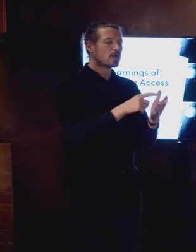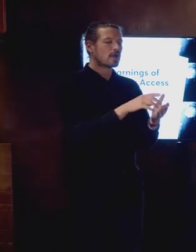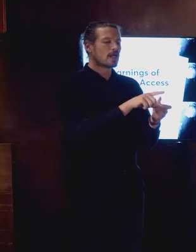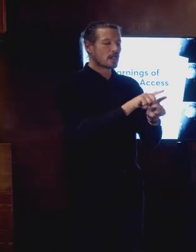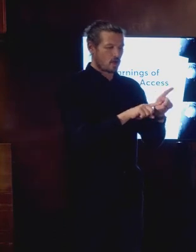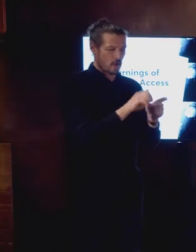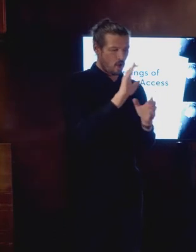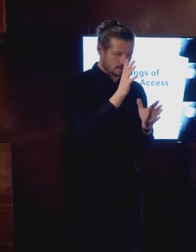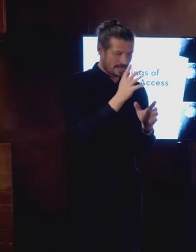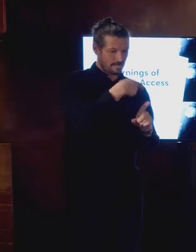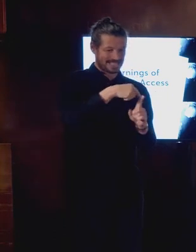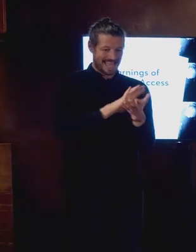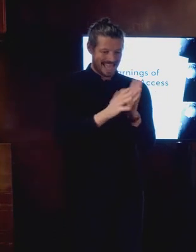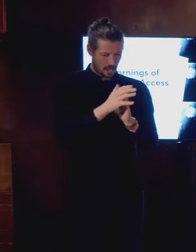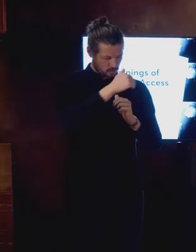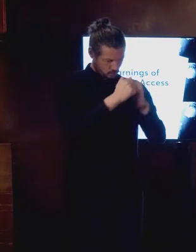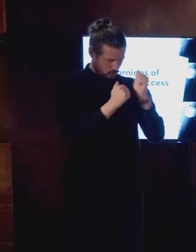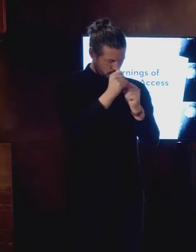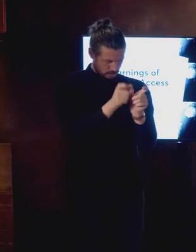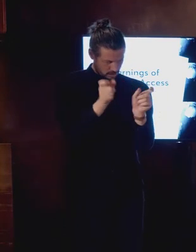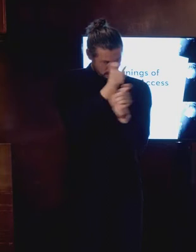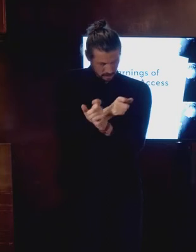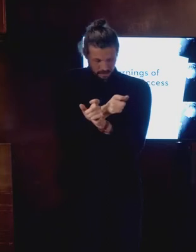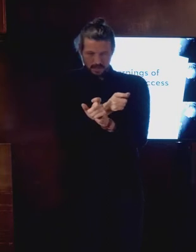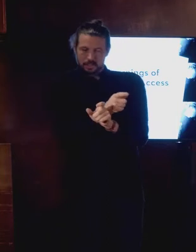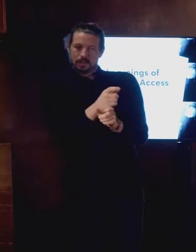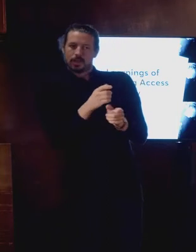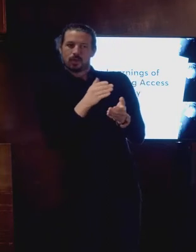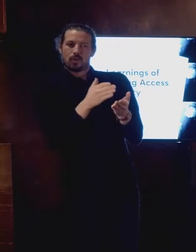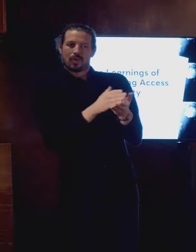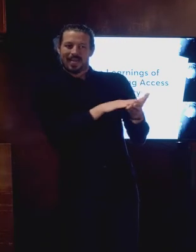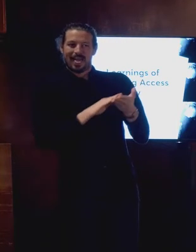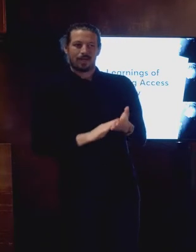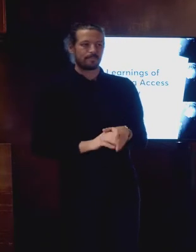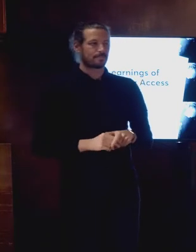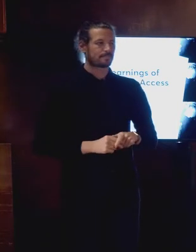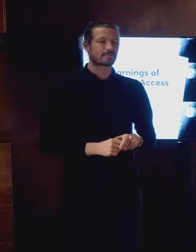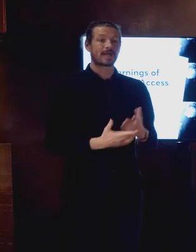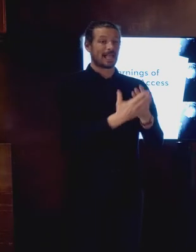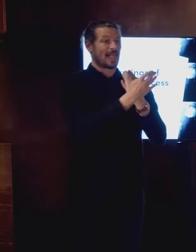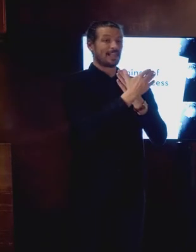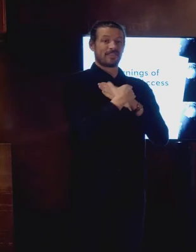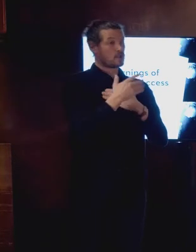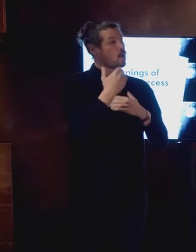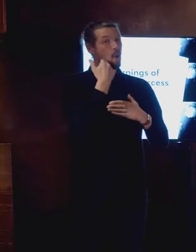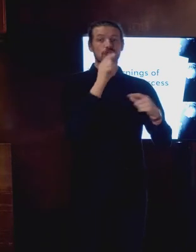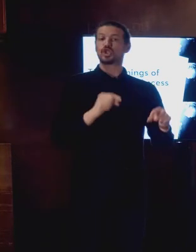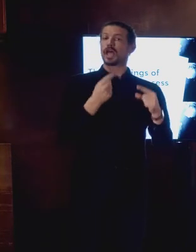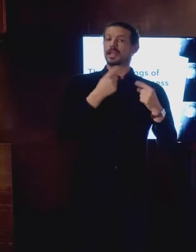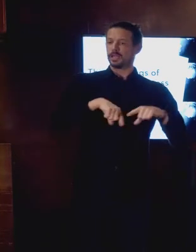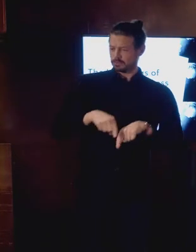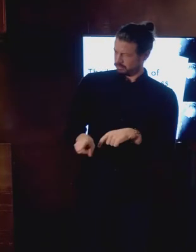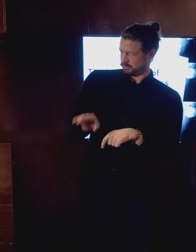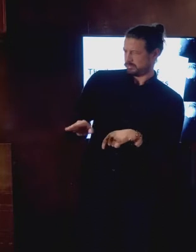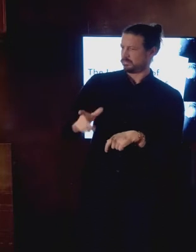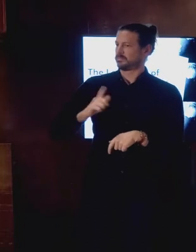a little bit, but learning how the language works and working in collaboration with asphyxia, and always having her challenge us, and